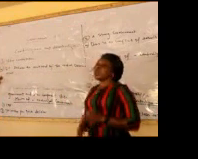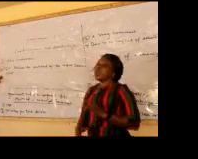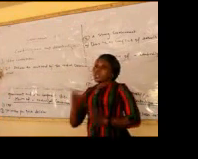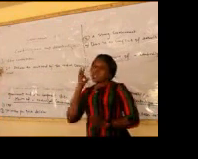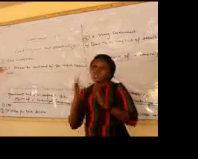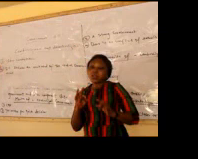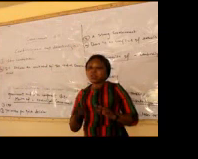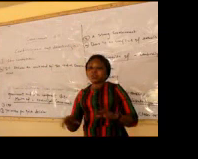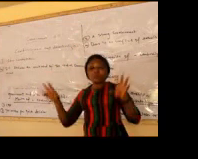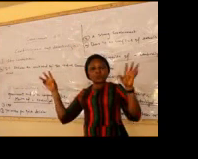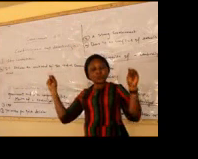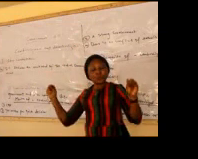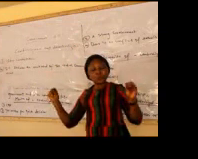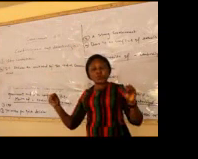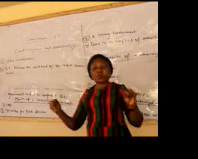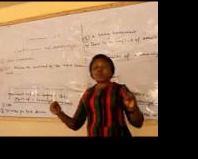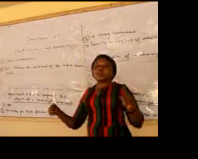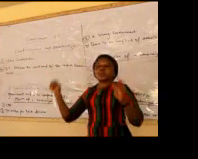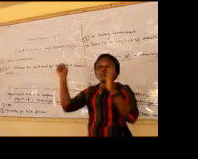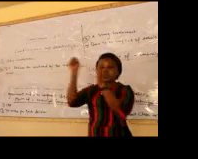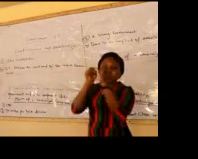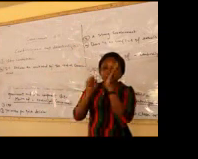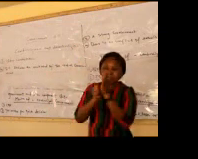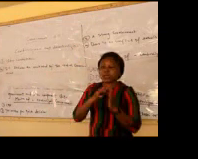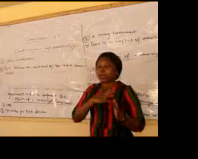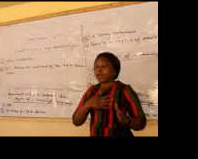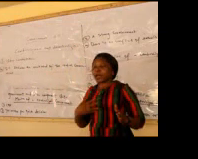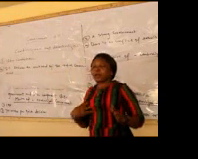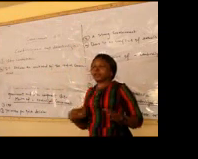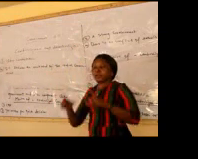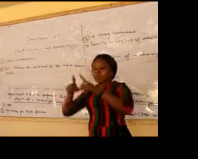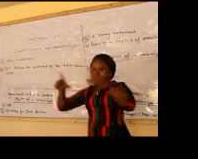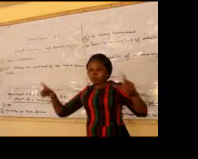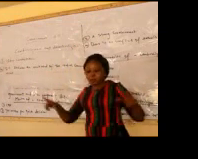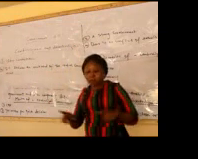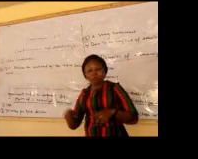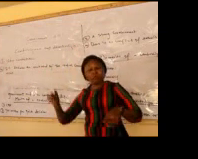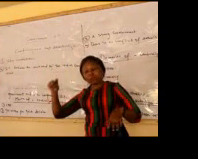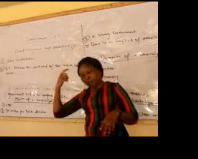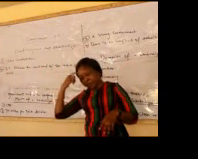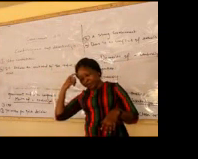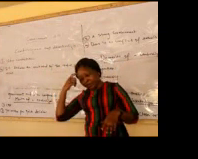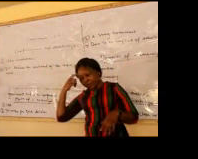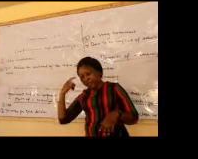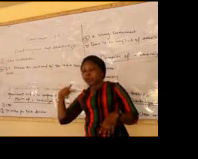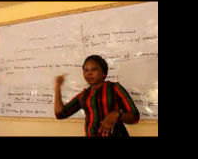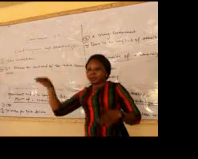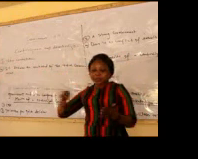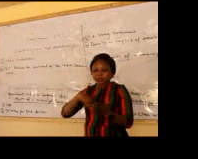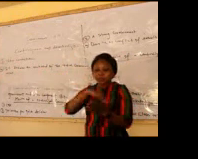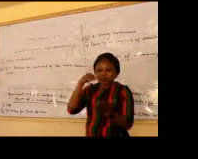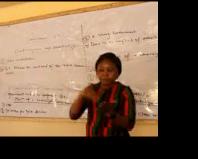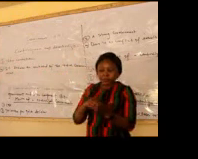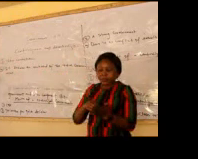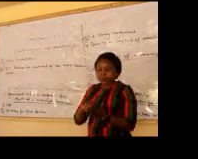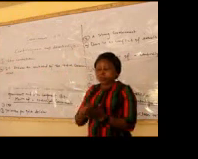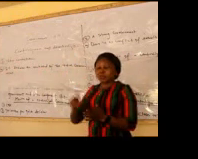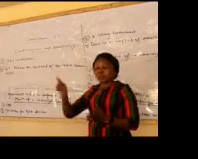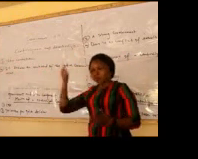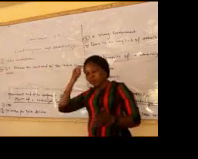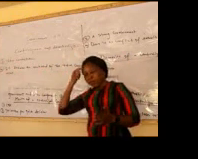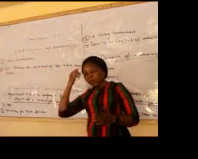that the central government will find it so difficult to make decisions and to carry out some activities